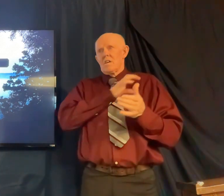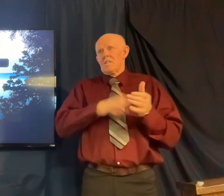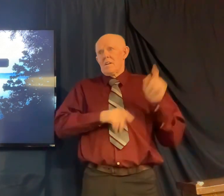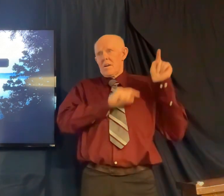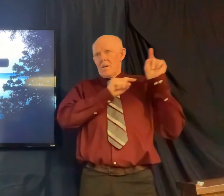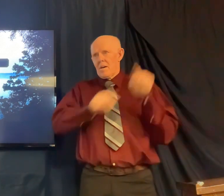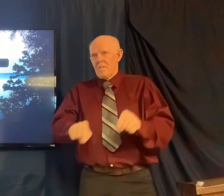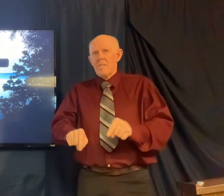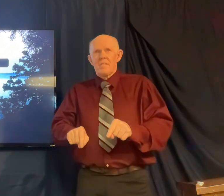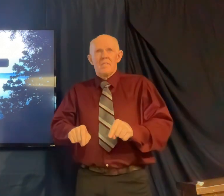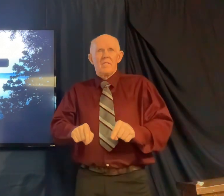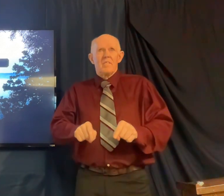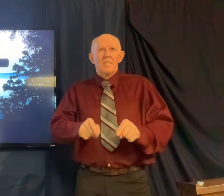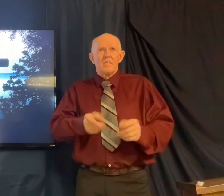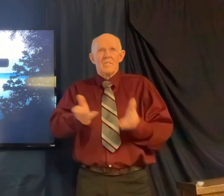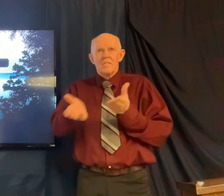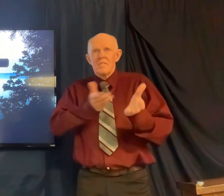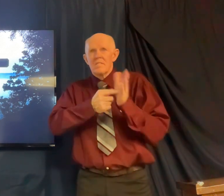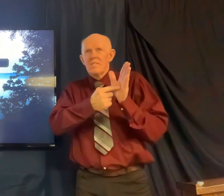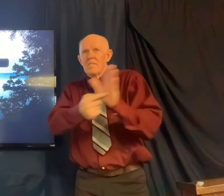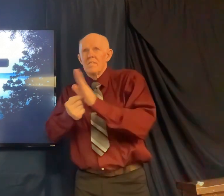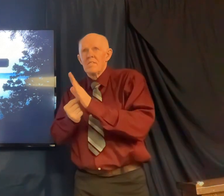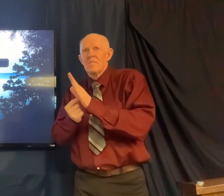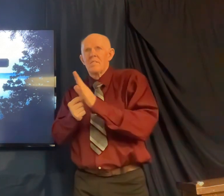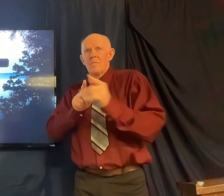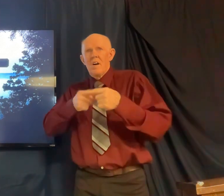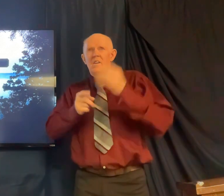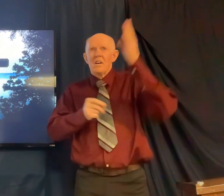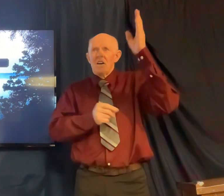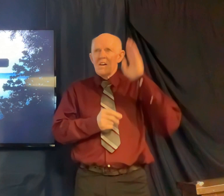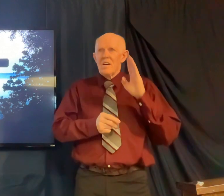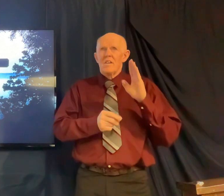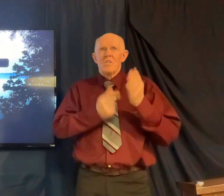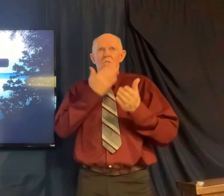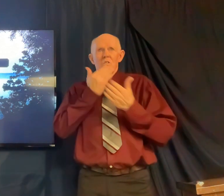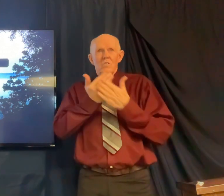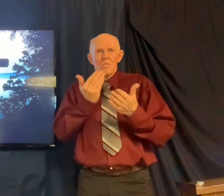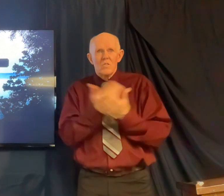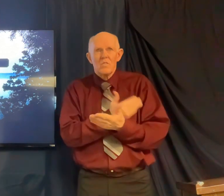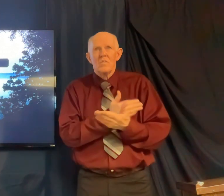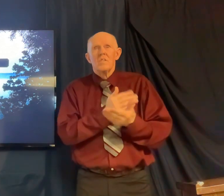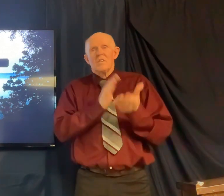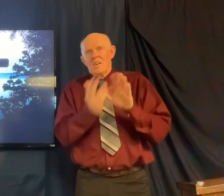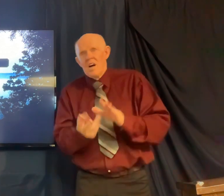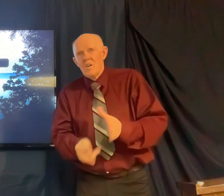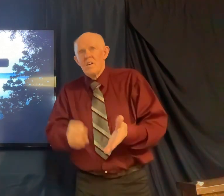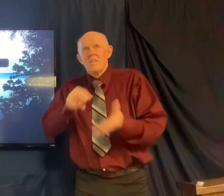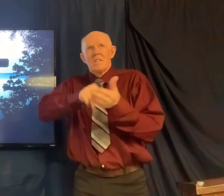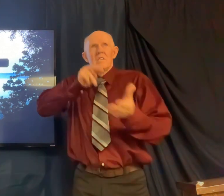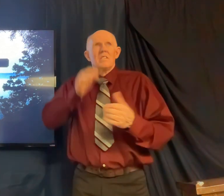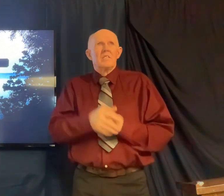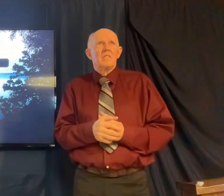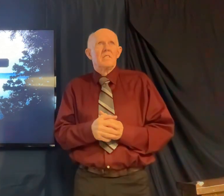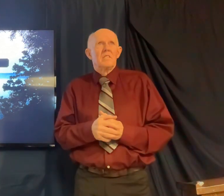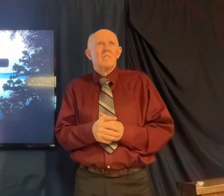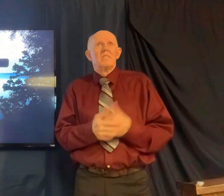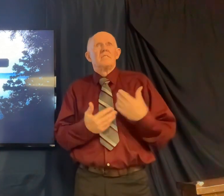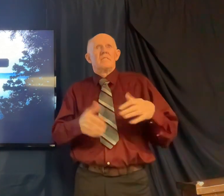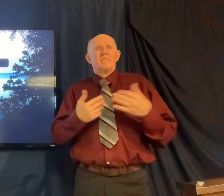We know God loves us in Jesus Christ. Jesus came and he served and he showed us God. And he died and he rose